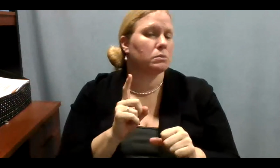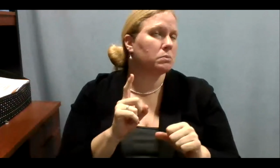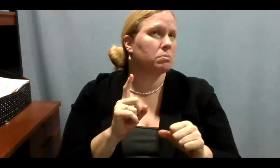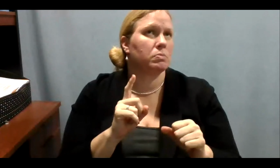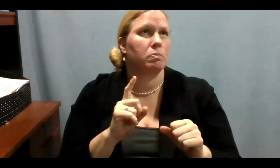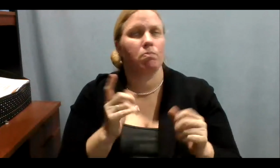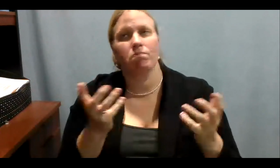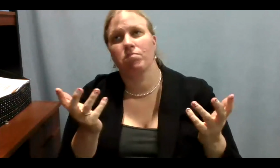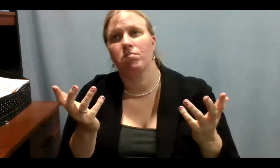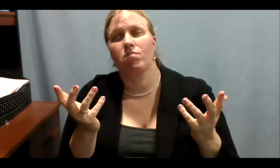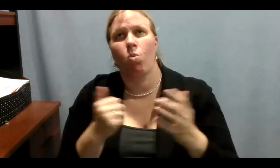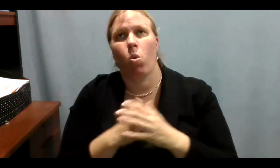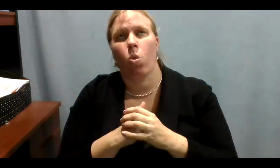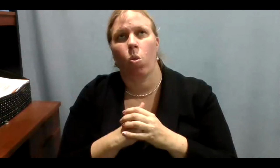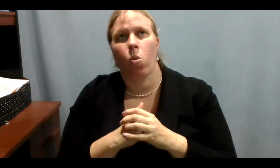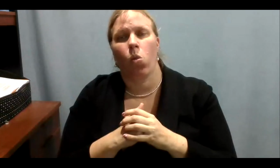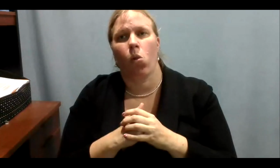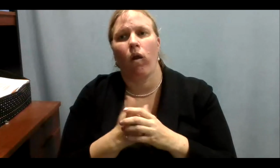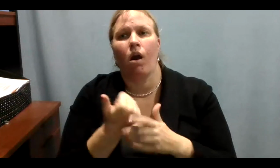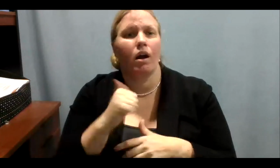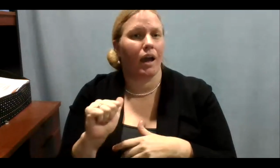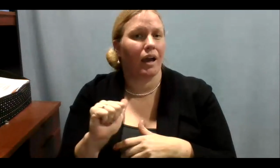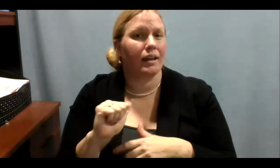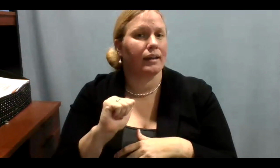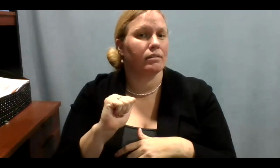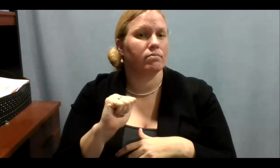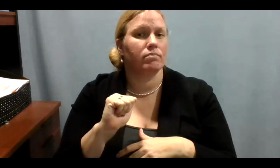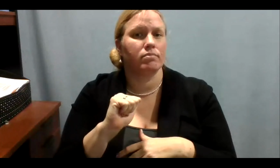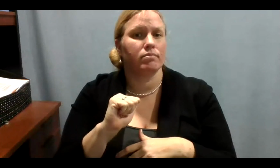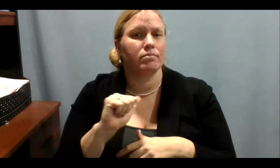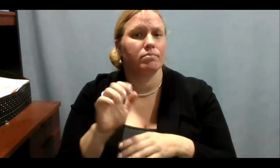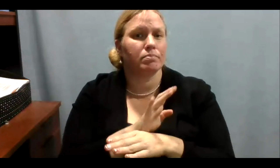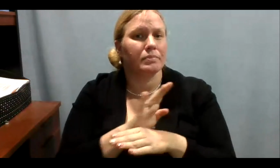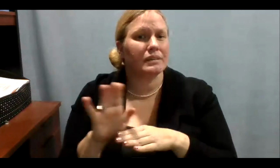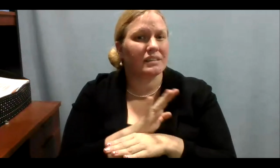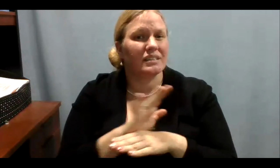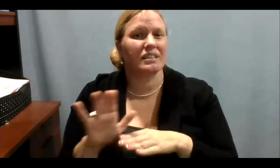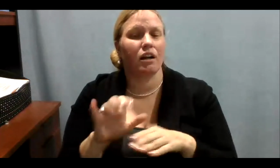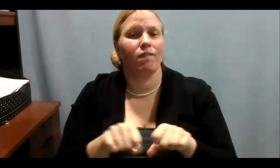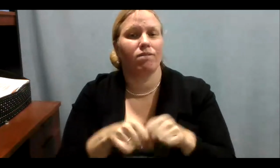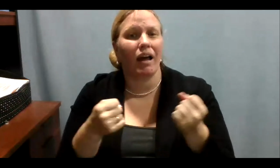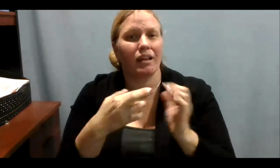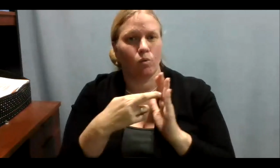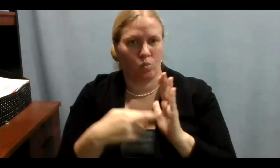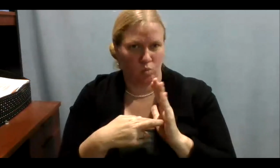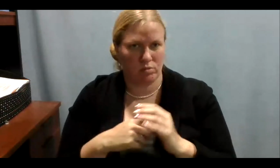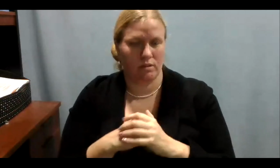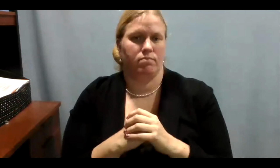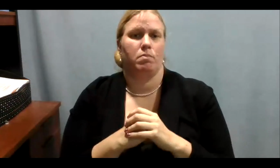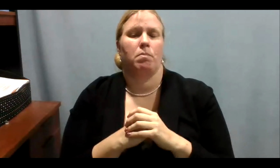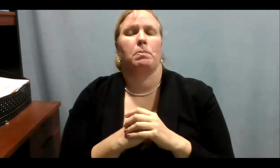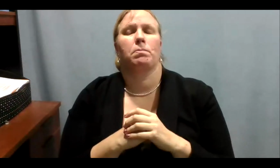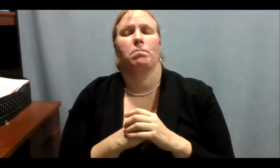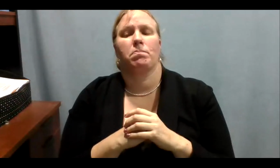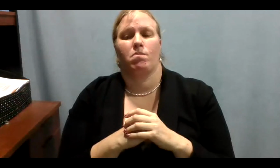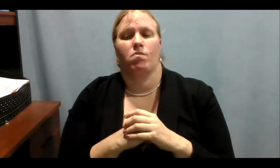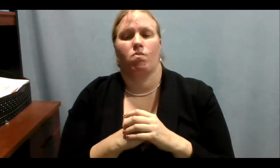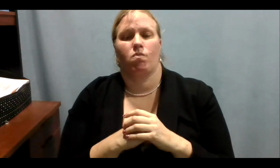any establishments that are um violating the covid rules but um